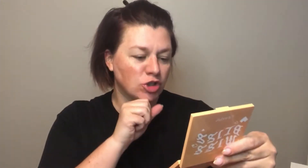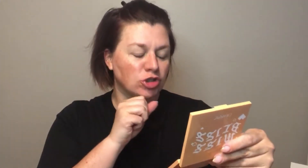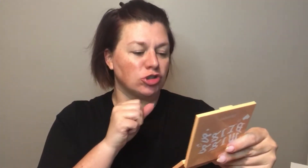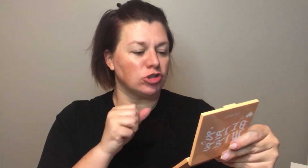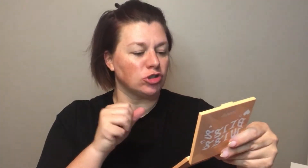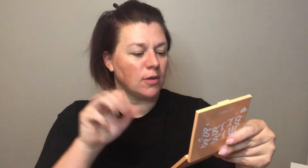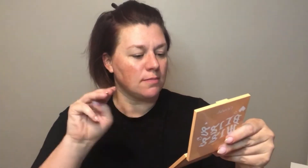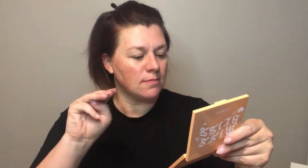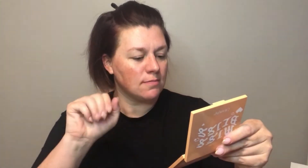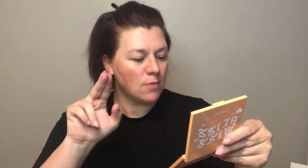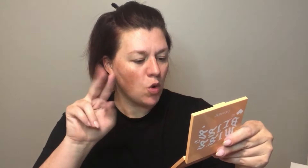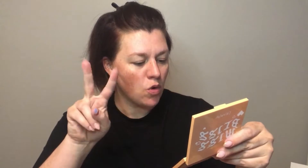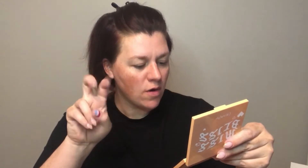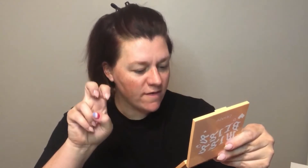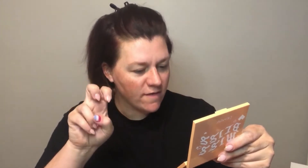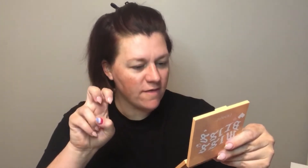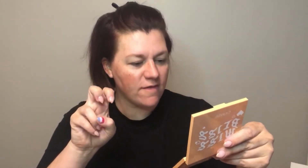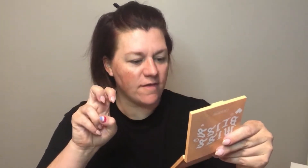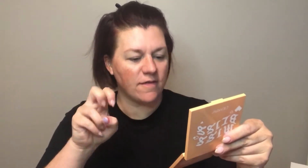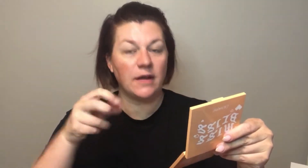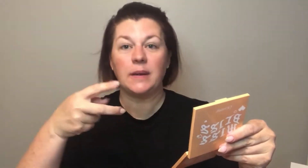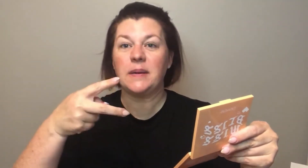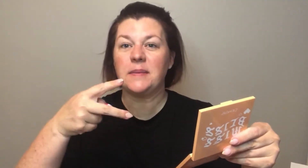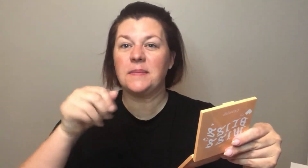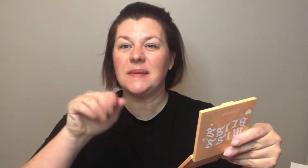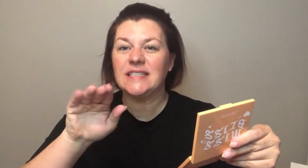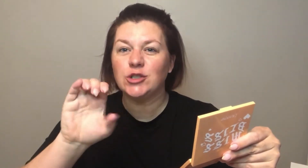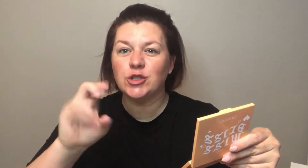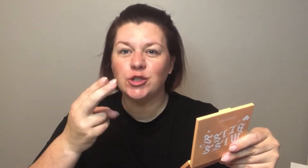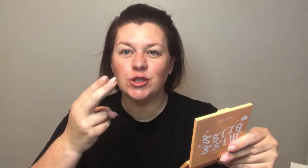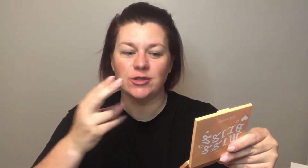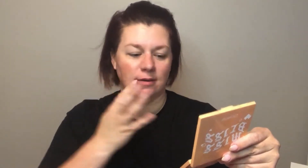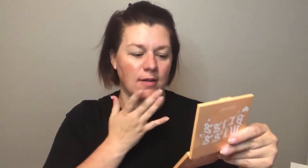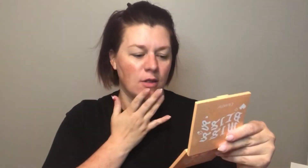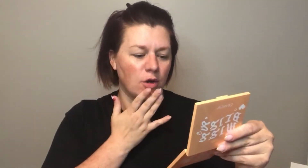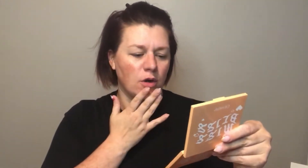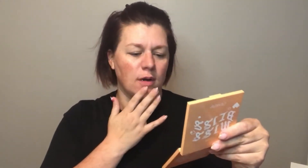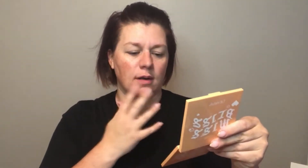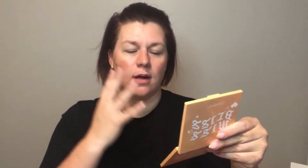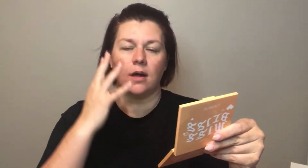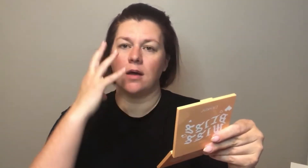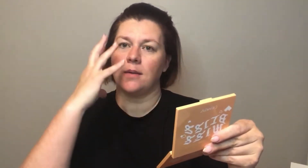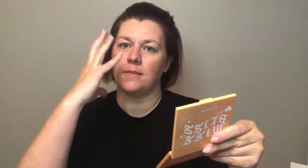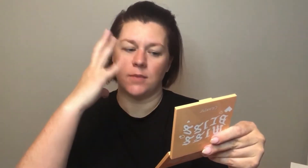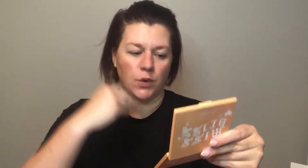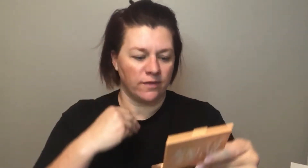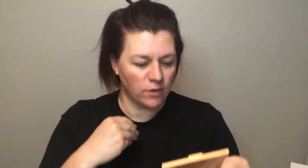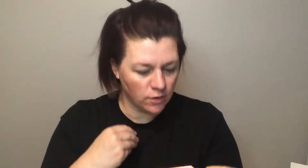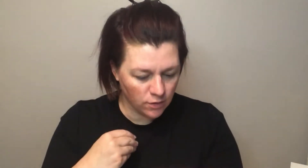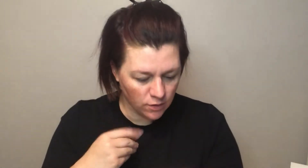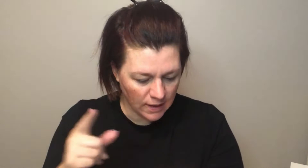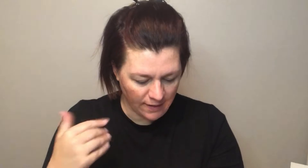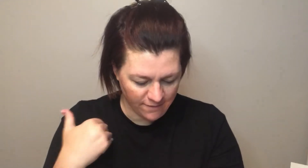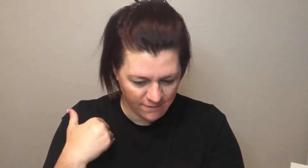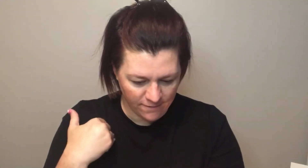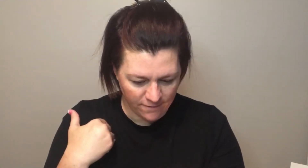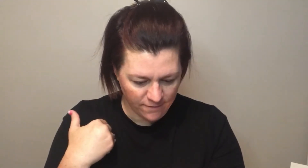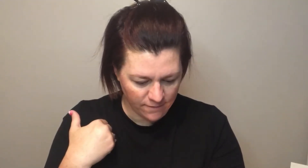Ooh, it's oranges, some mauve, some peach colors. It's very